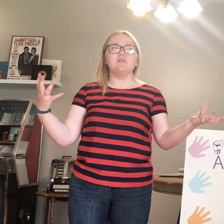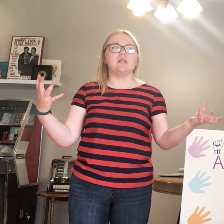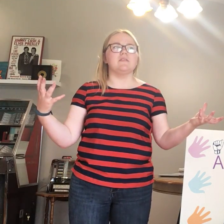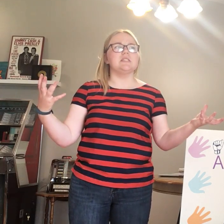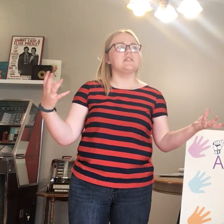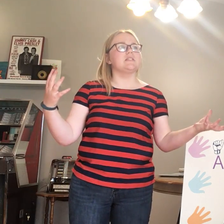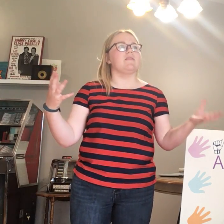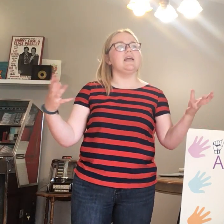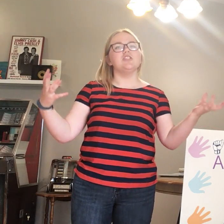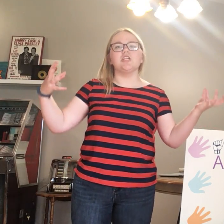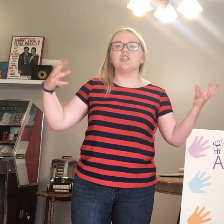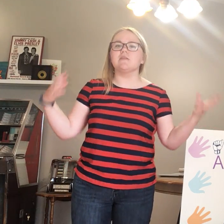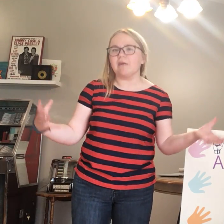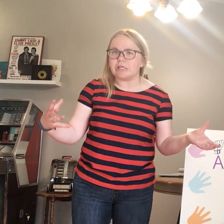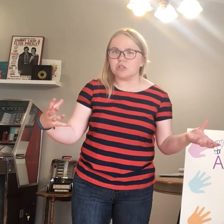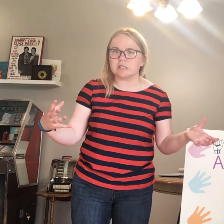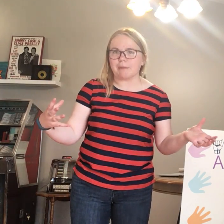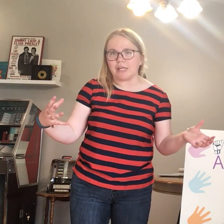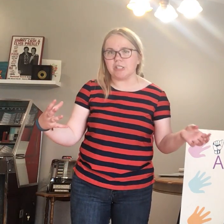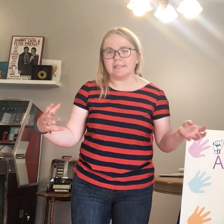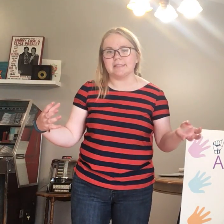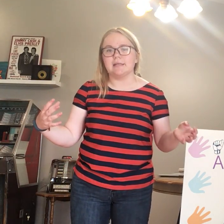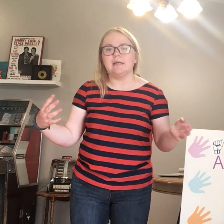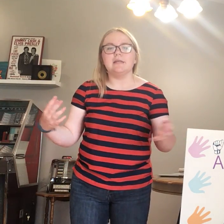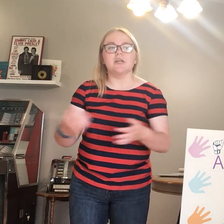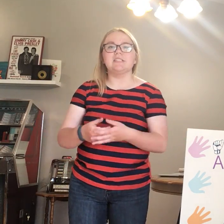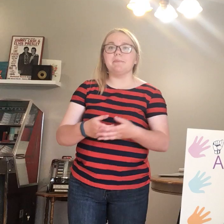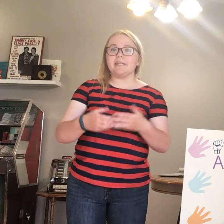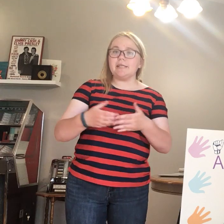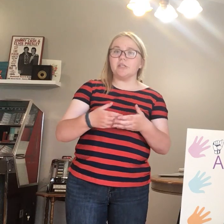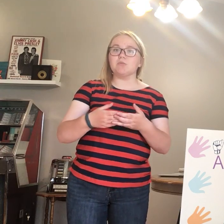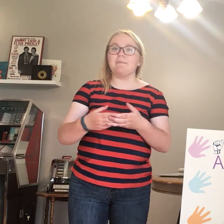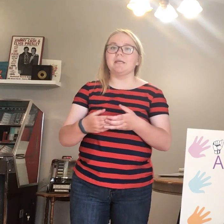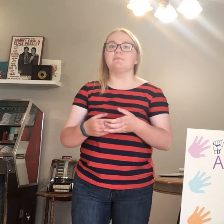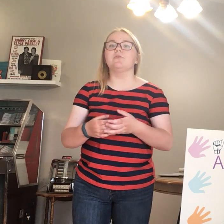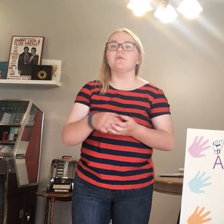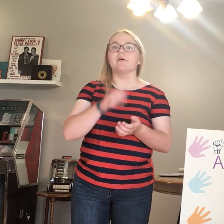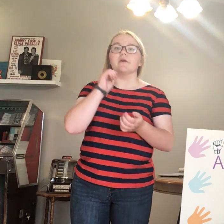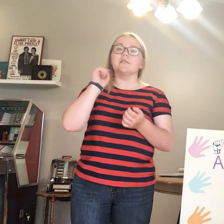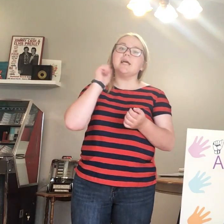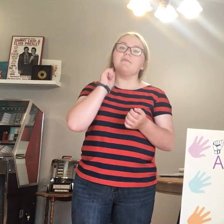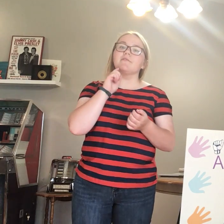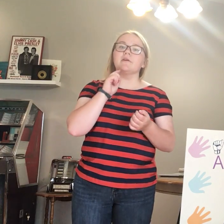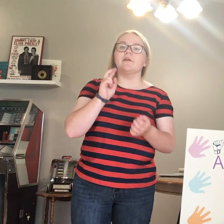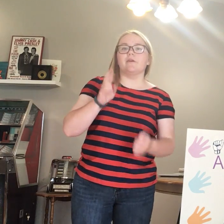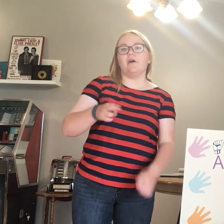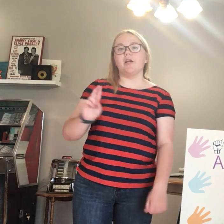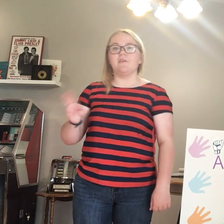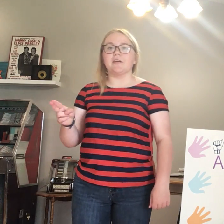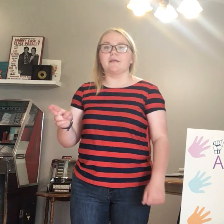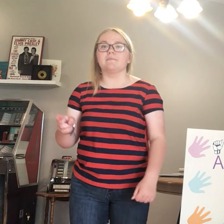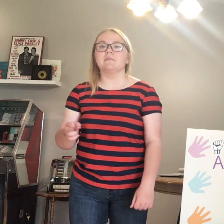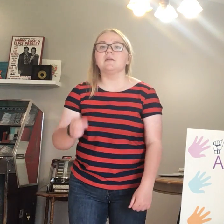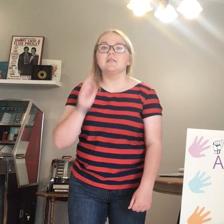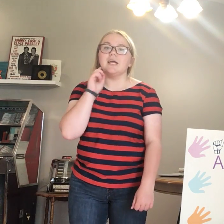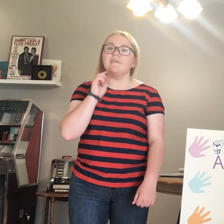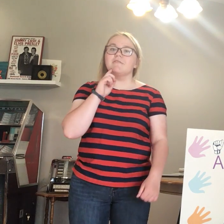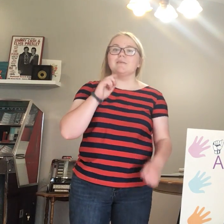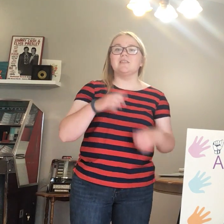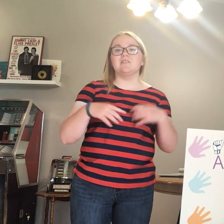of a series of hand gestures and facial expressions that are typically used by people who are deaf or hard of hearing. Deaf means you